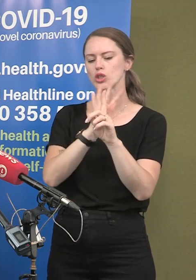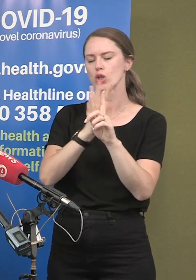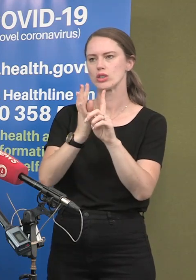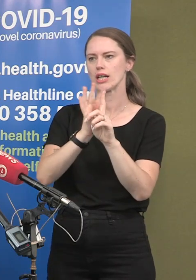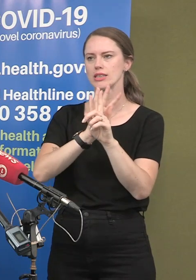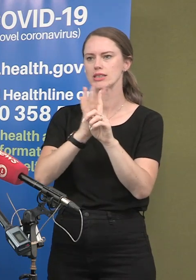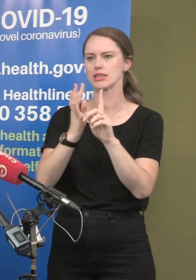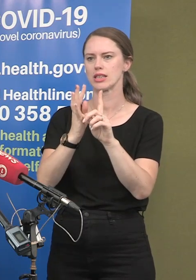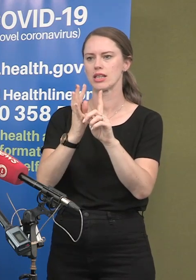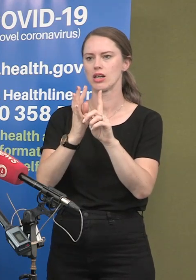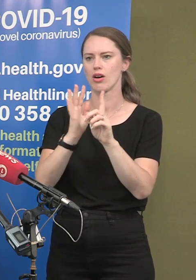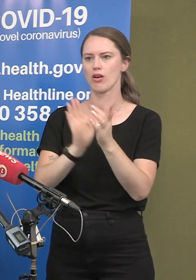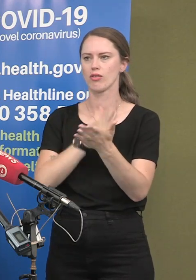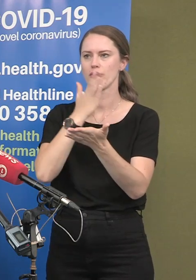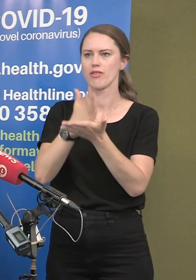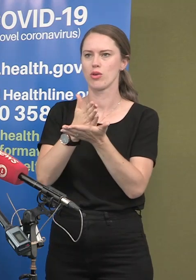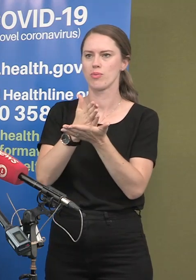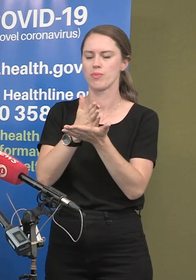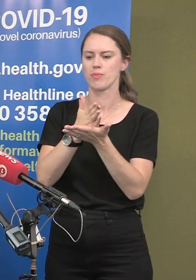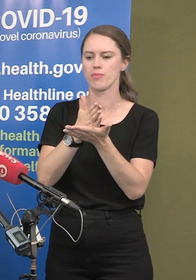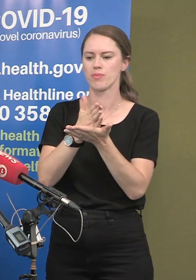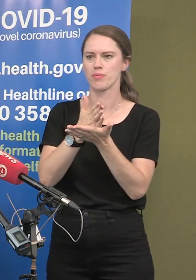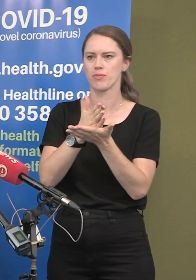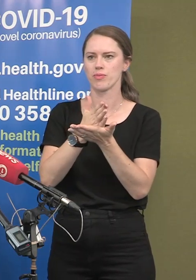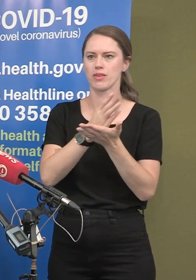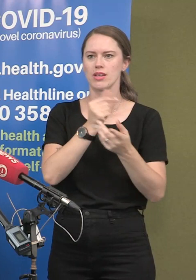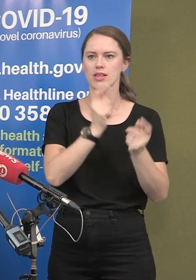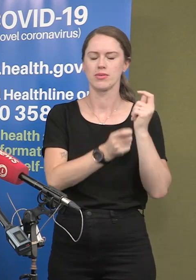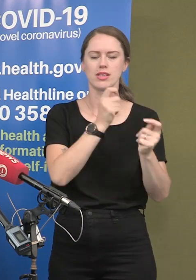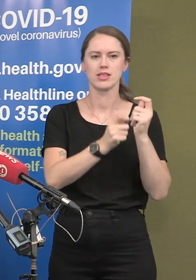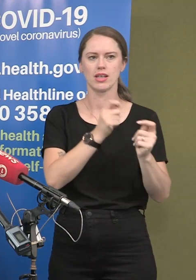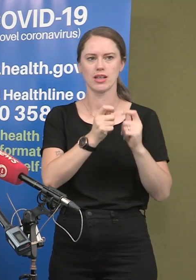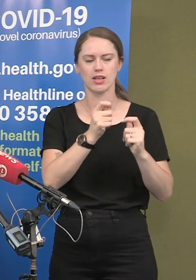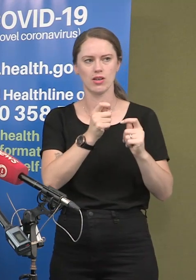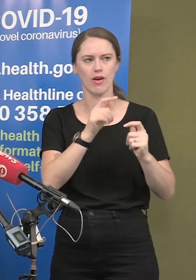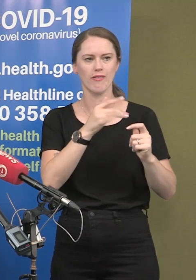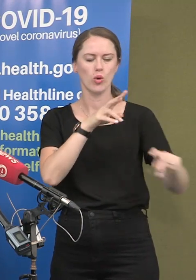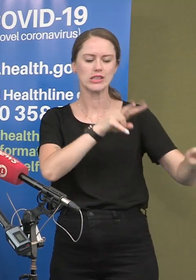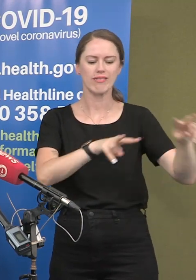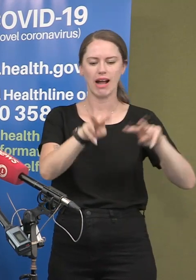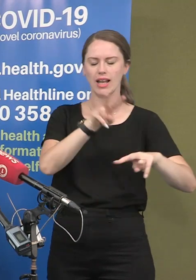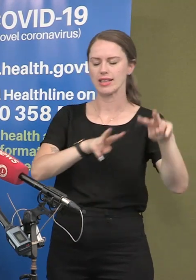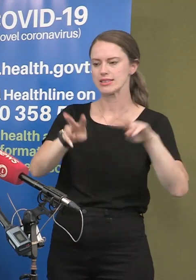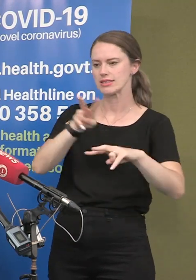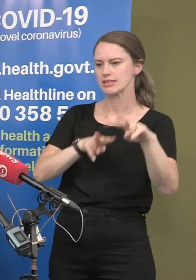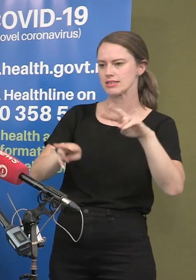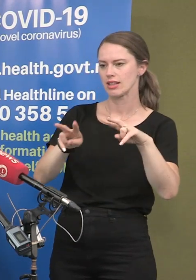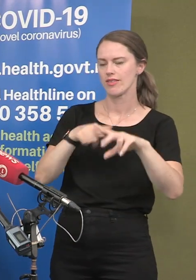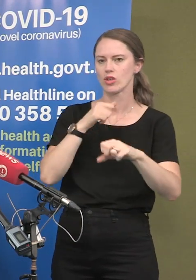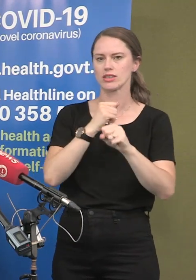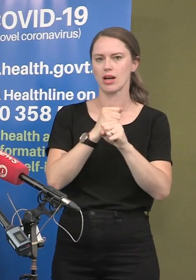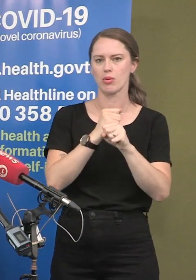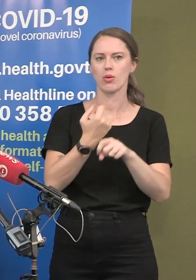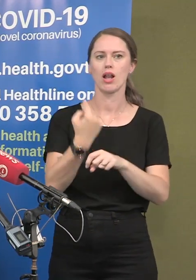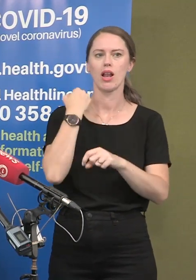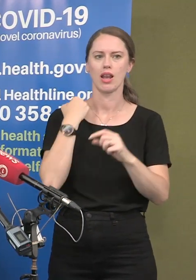of confirmed cases, and some of that testing would be what we would call for surveillance purposes. So, for example, even